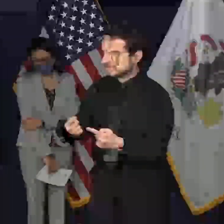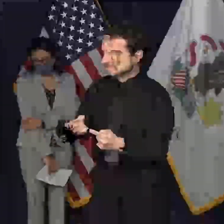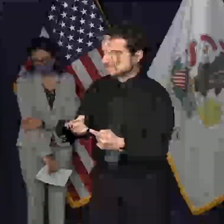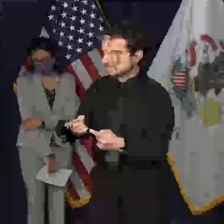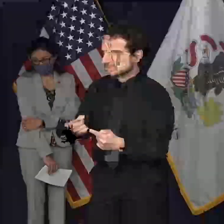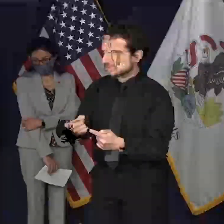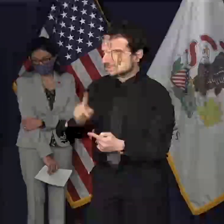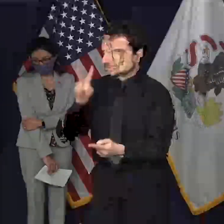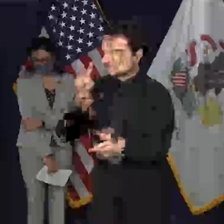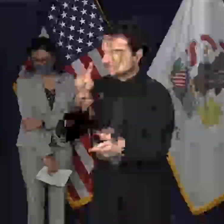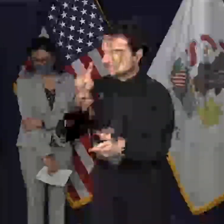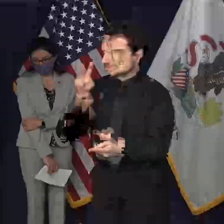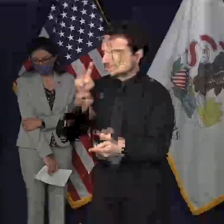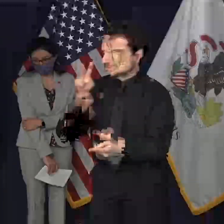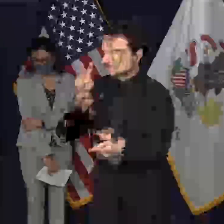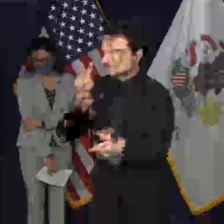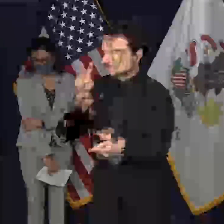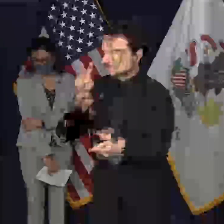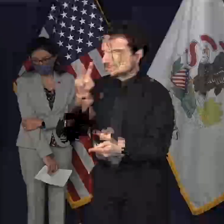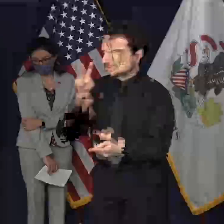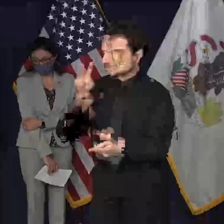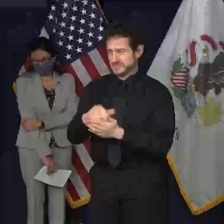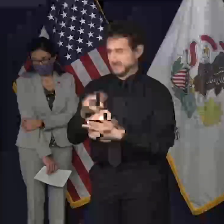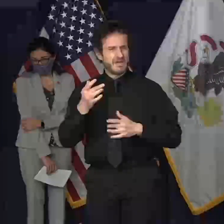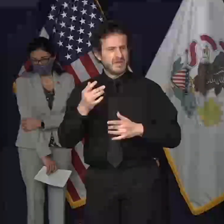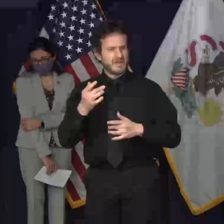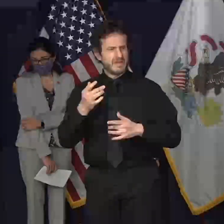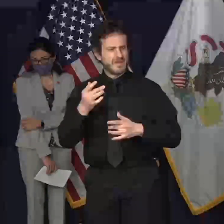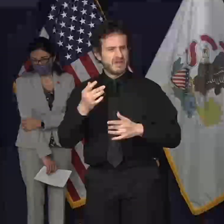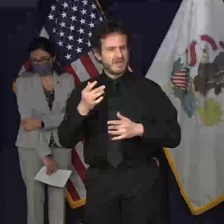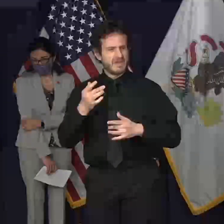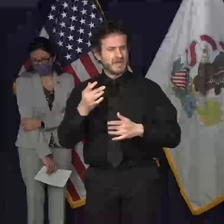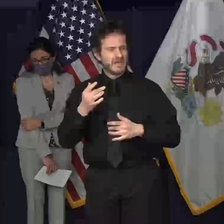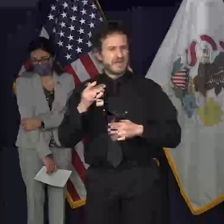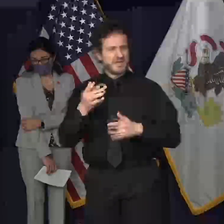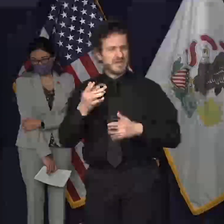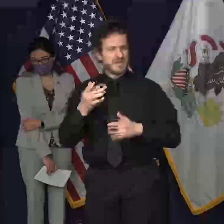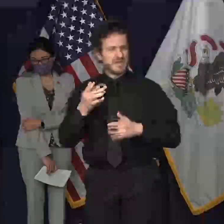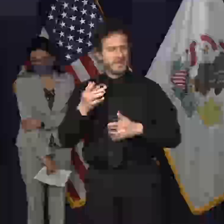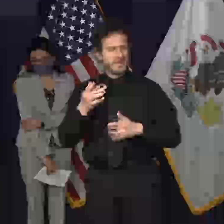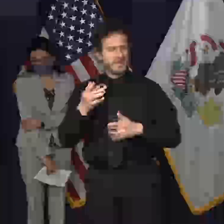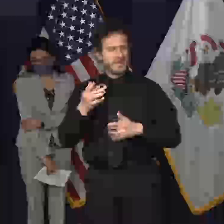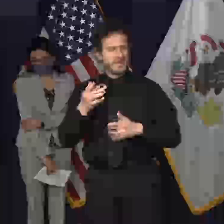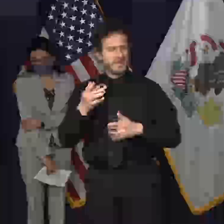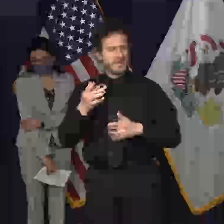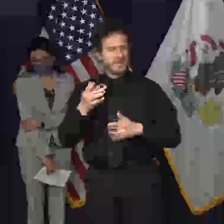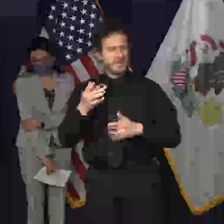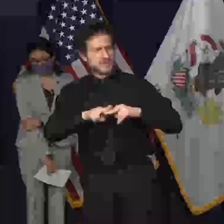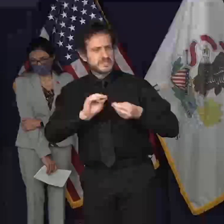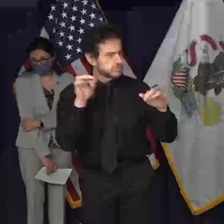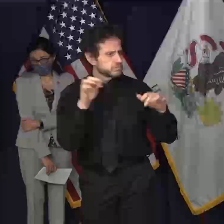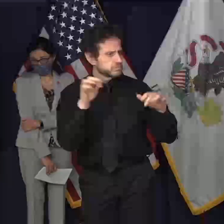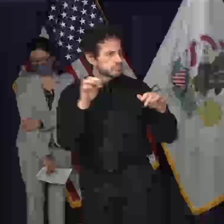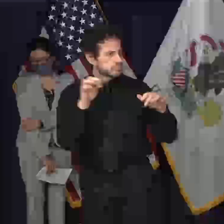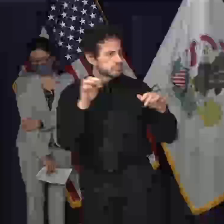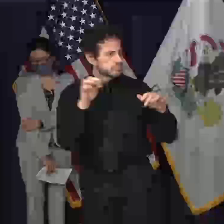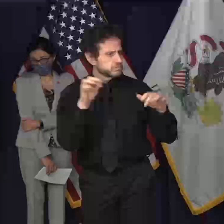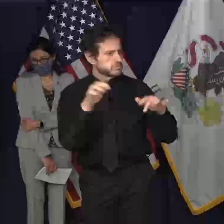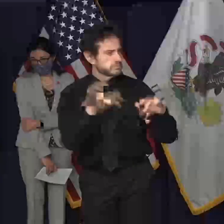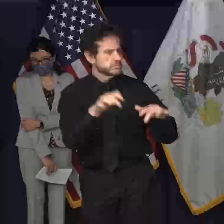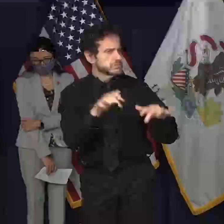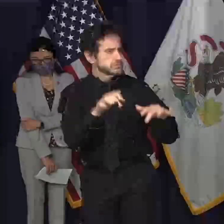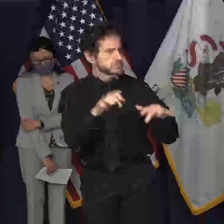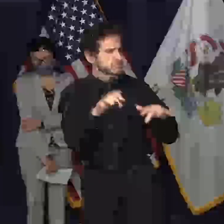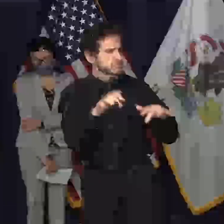might we see that reflected in our hospitalization numbers? Is there a good percentage of how many people will enter hospitals from these counts? Also, is